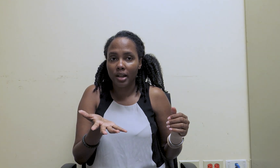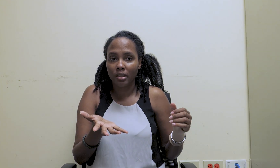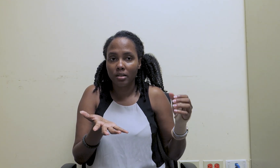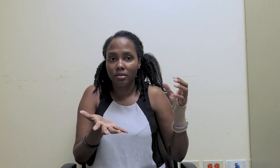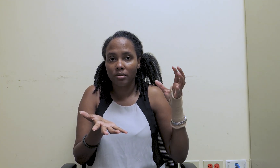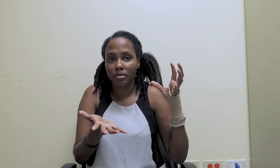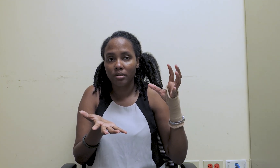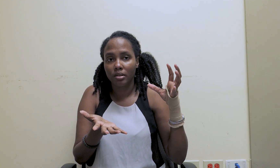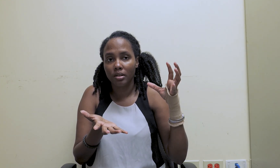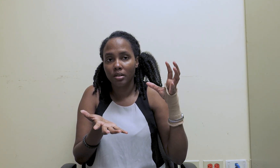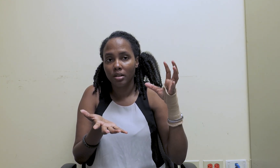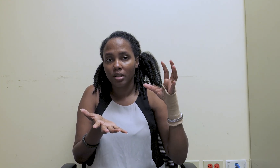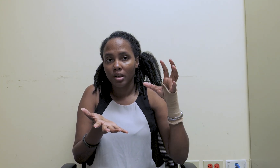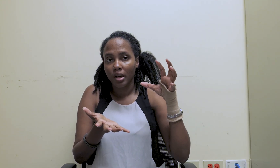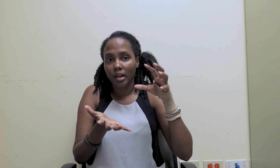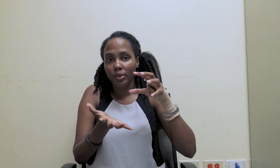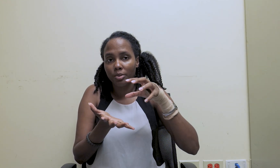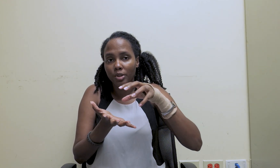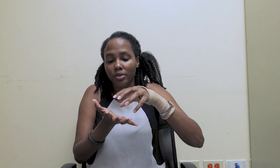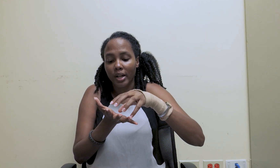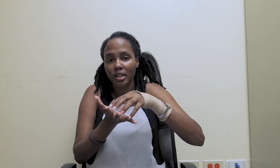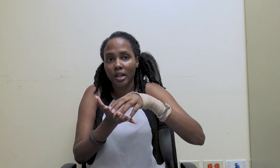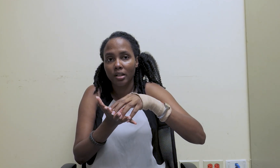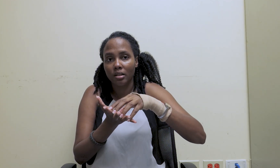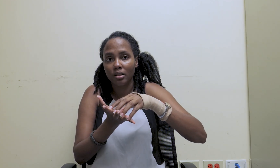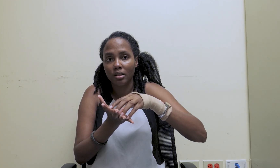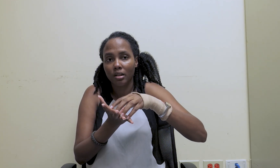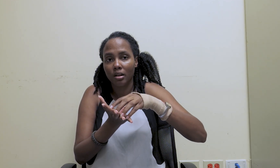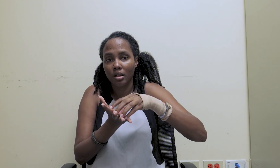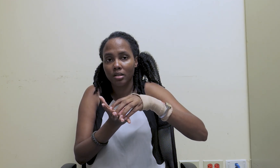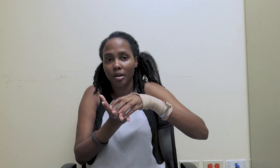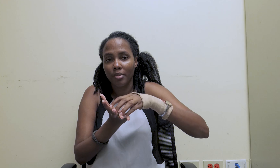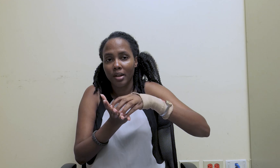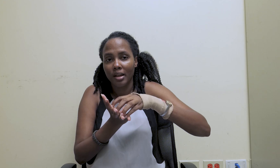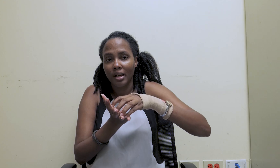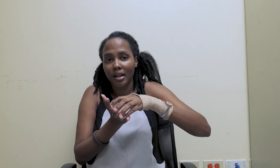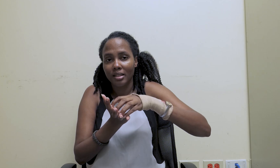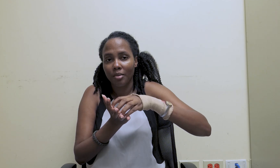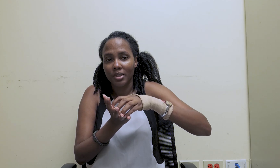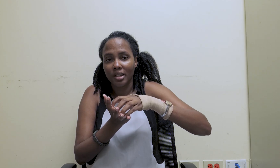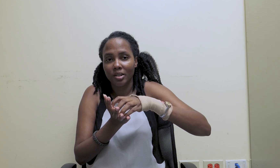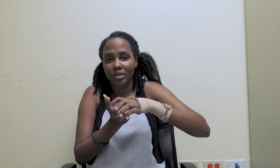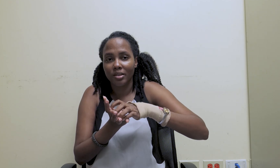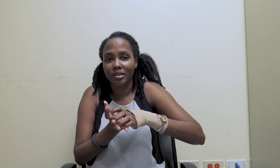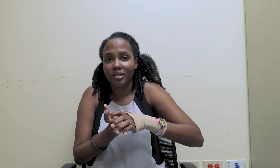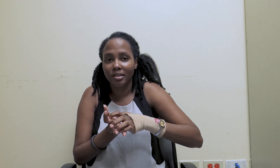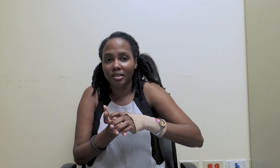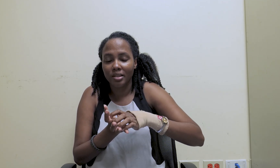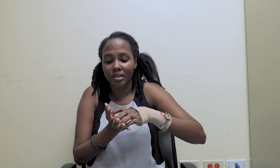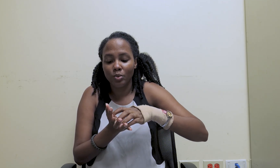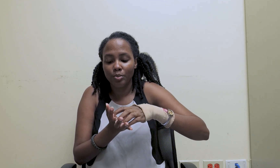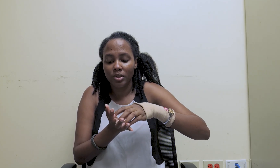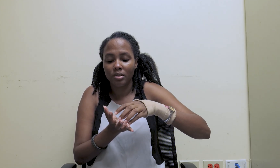hand. And you're going to put your right hand on top. And it's almost like you're, oops.